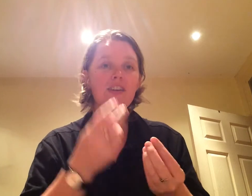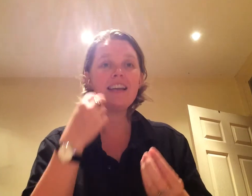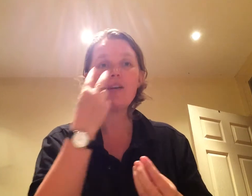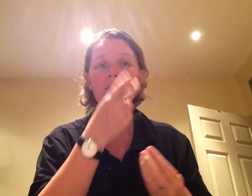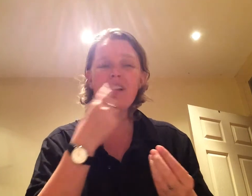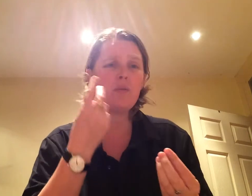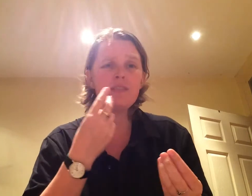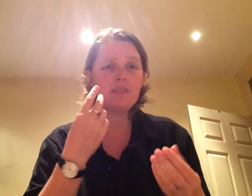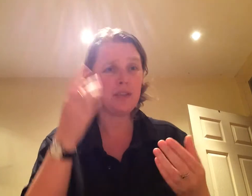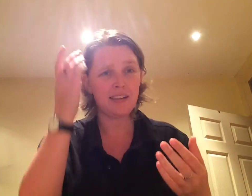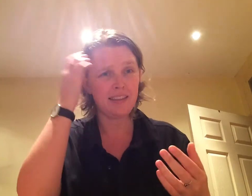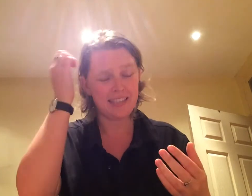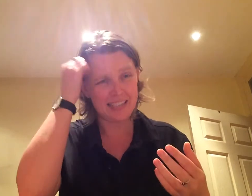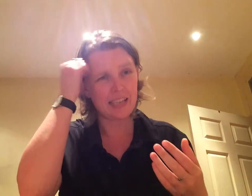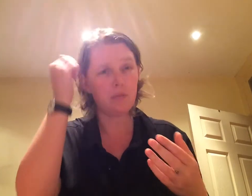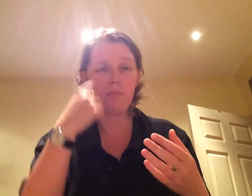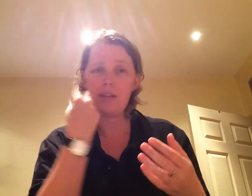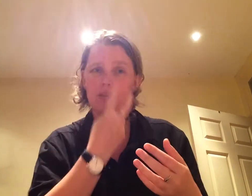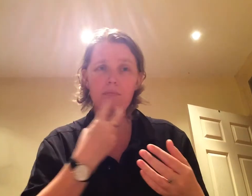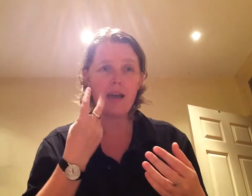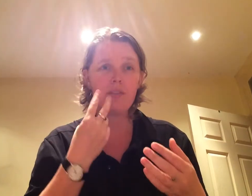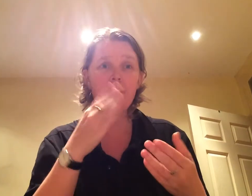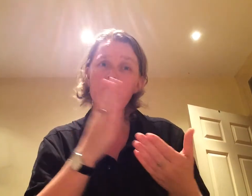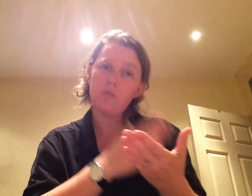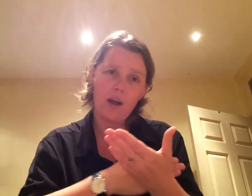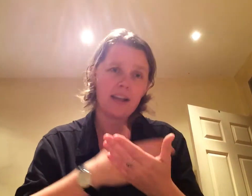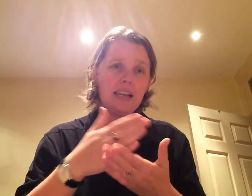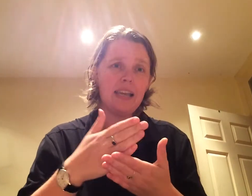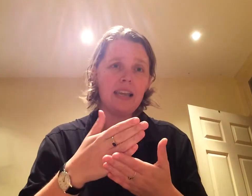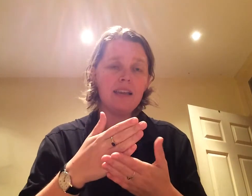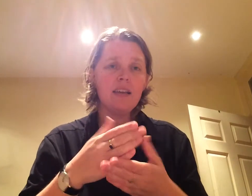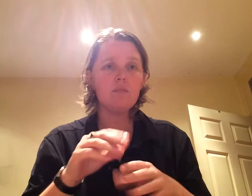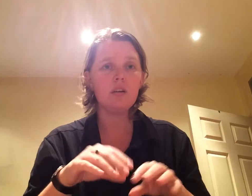and I wasn't doing anything silly with my sort of mouth, and it was quite clear. But when